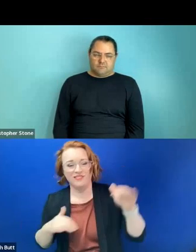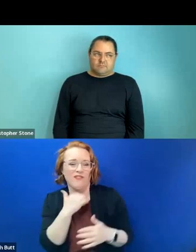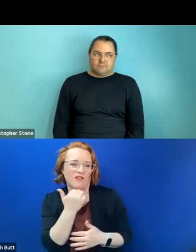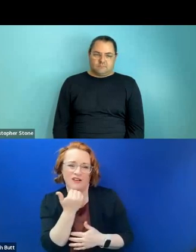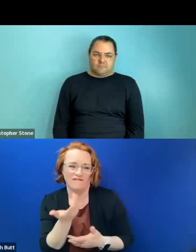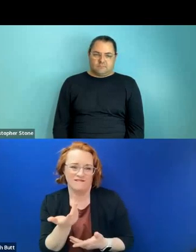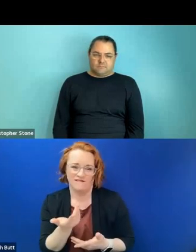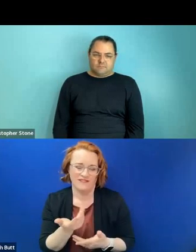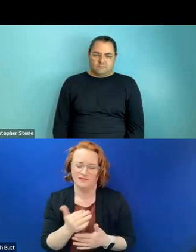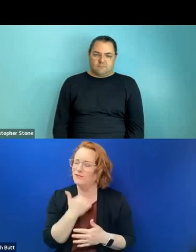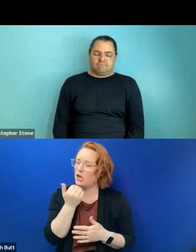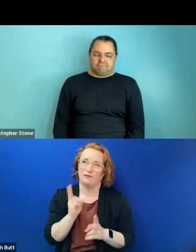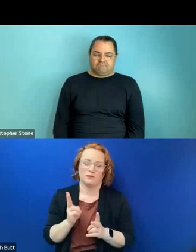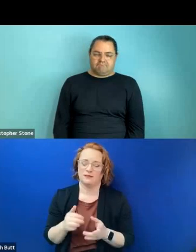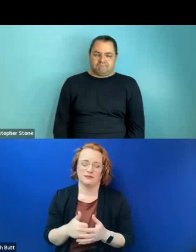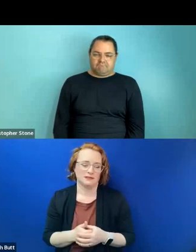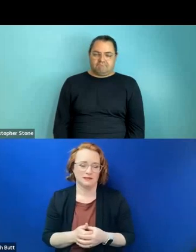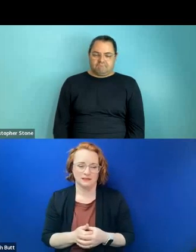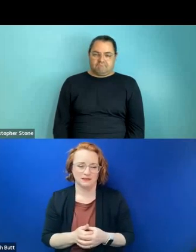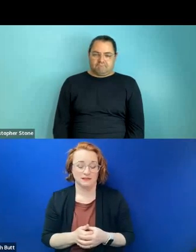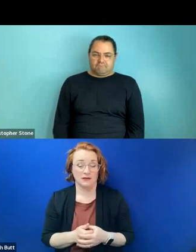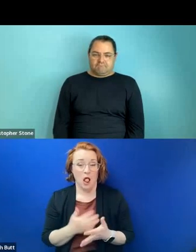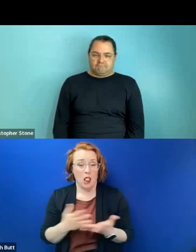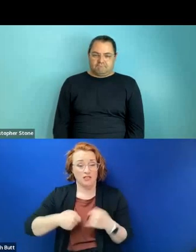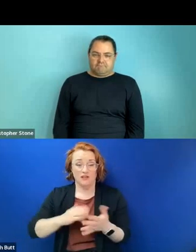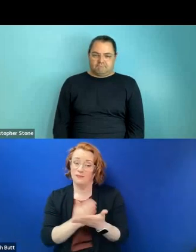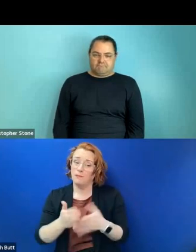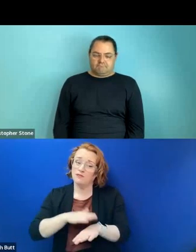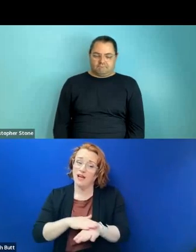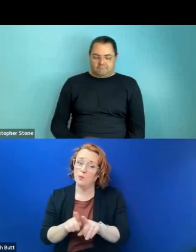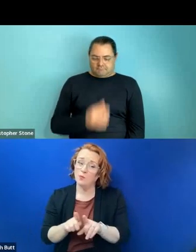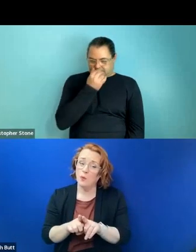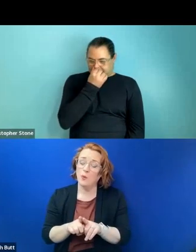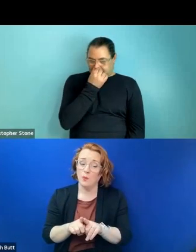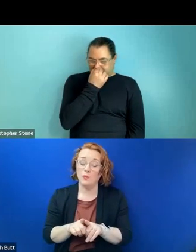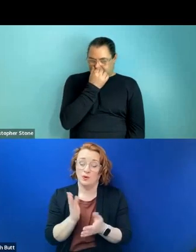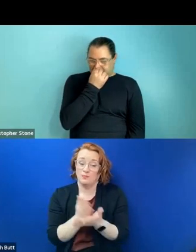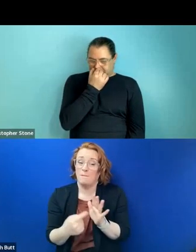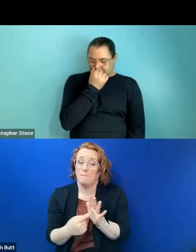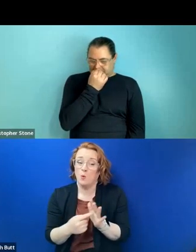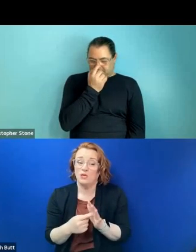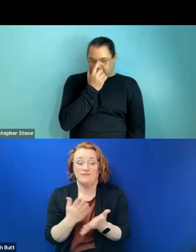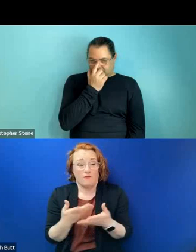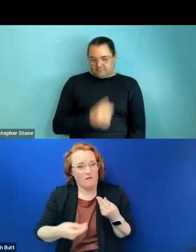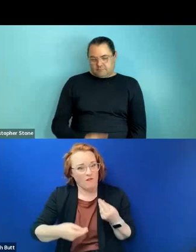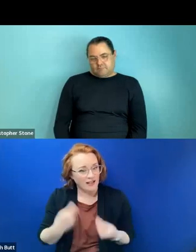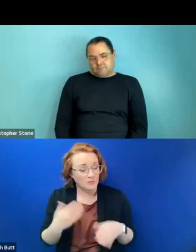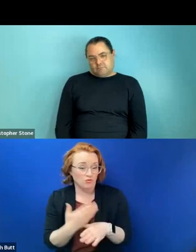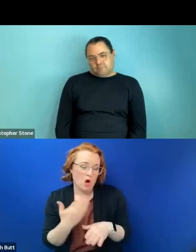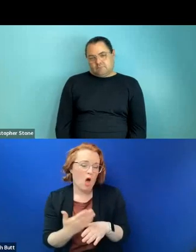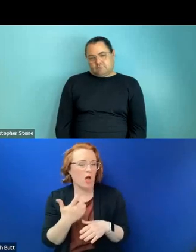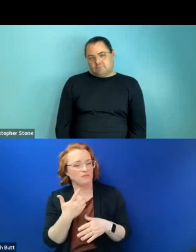We do not have enough interpreters. Many of us are part-time as well, so I think that's important. It's a very flexible job. You